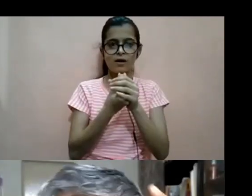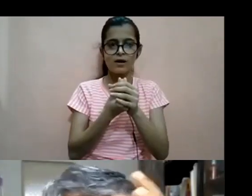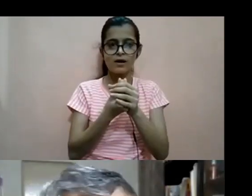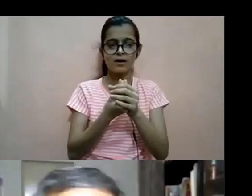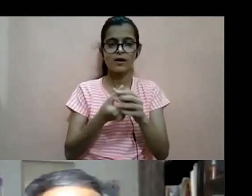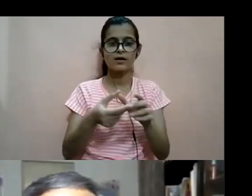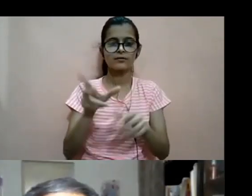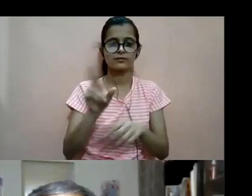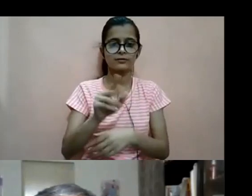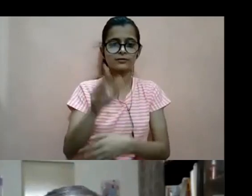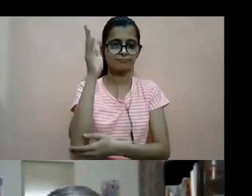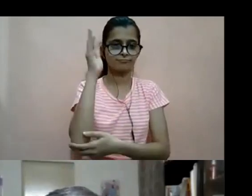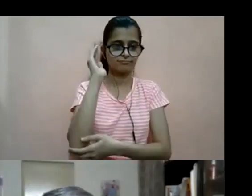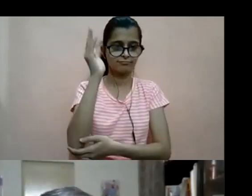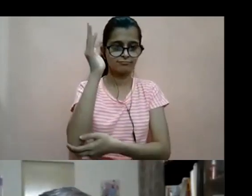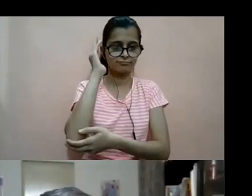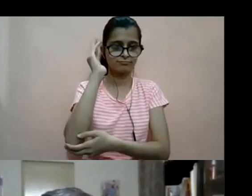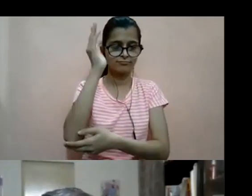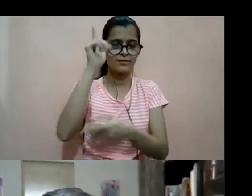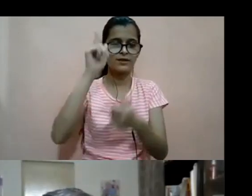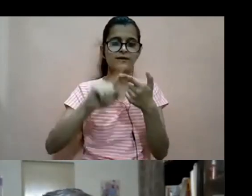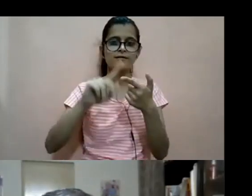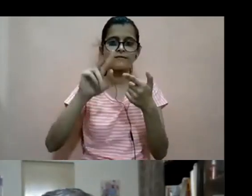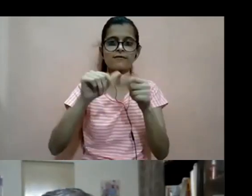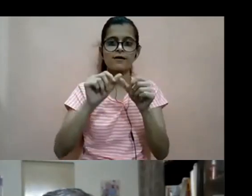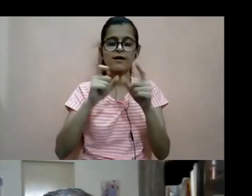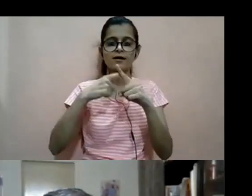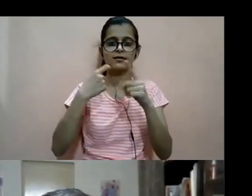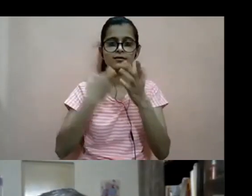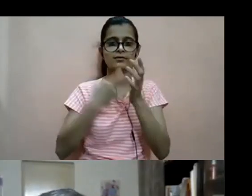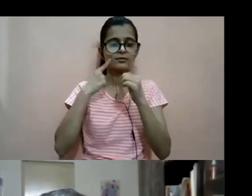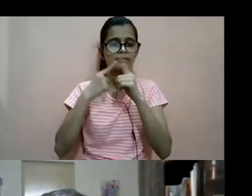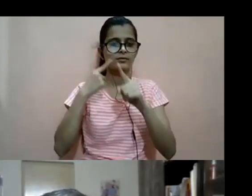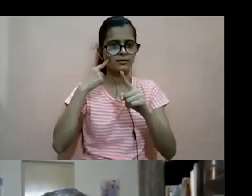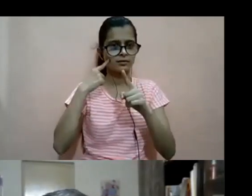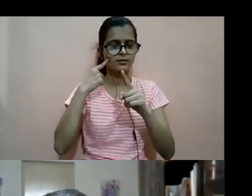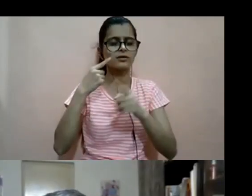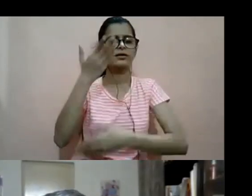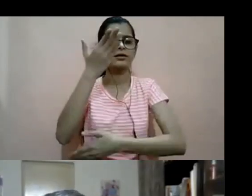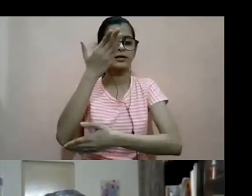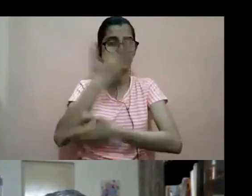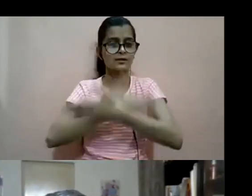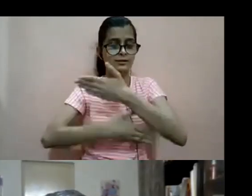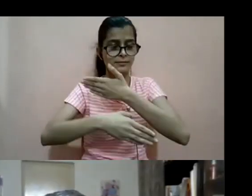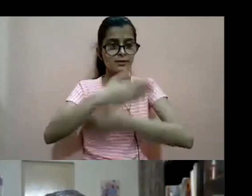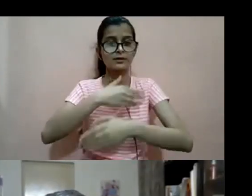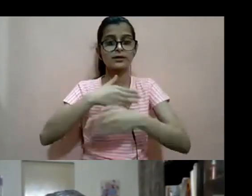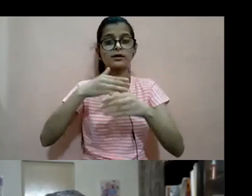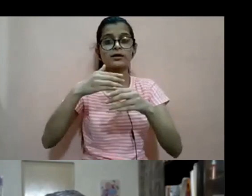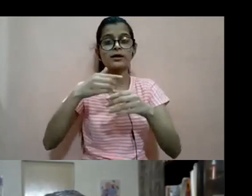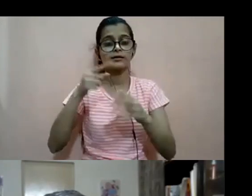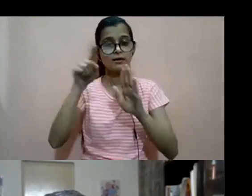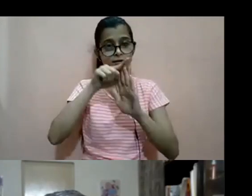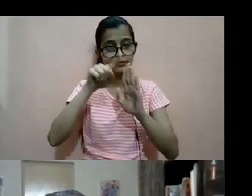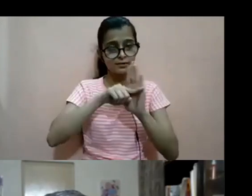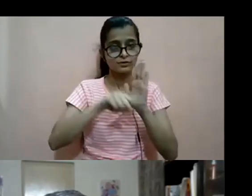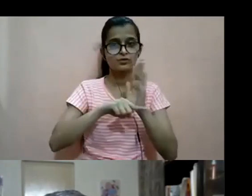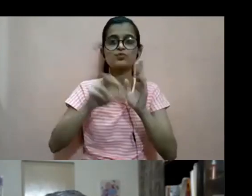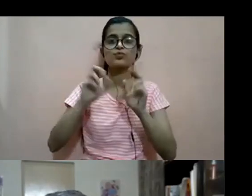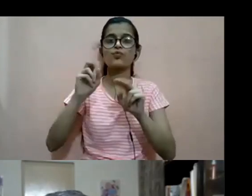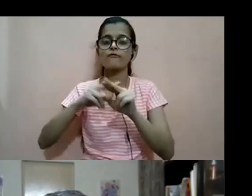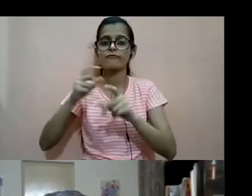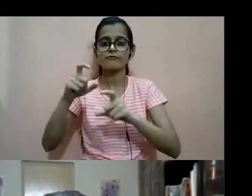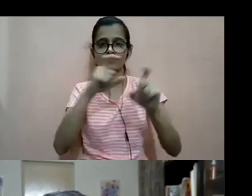Professor Eva Kitty on disability and the ethics of care. So I would request everybody